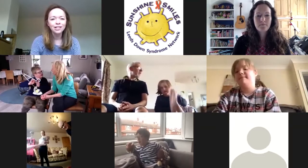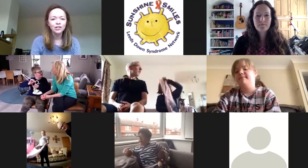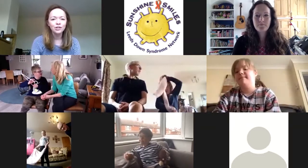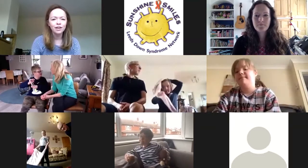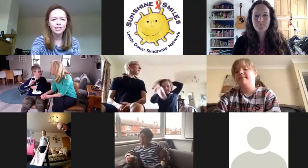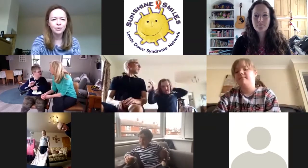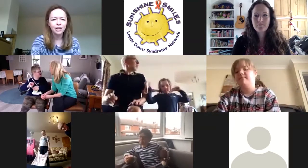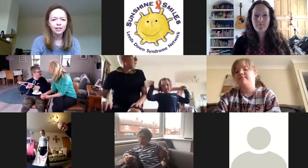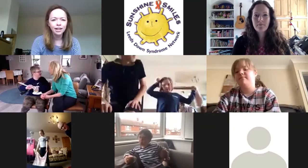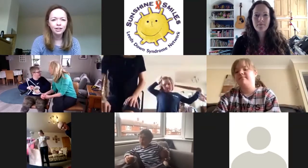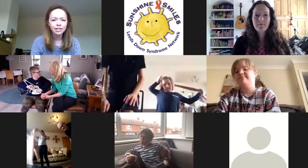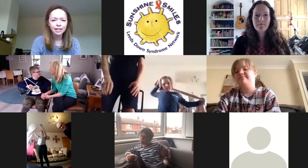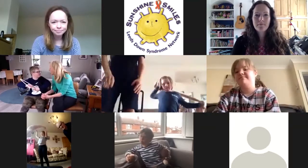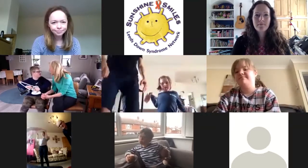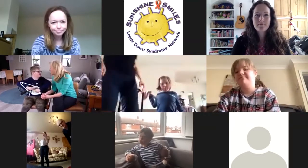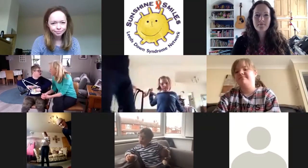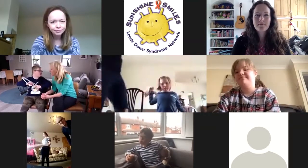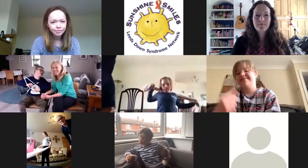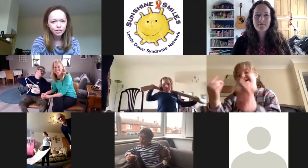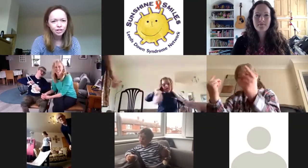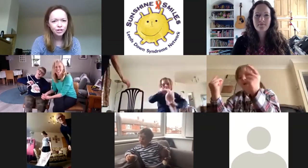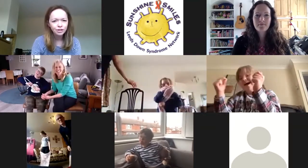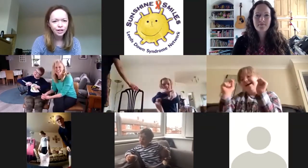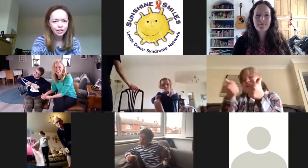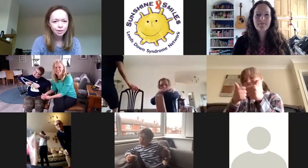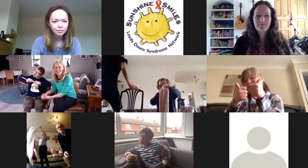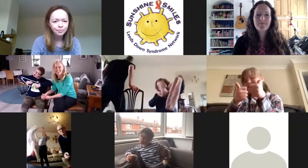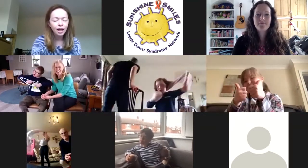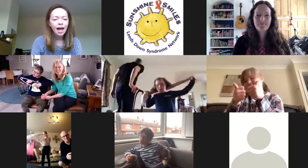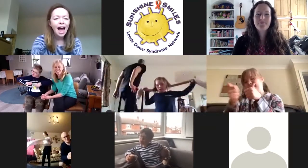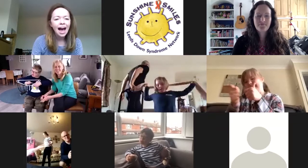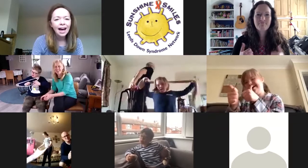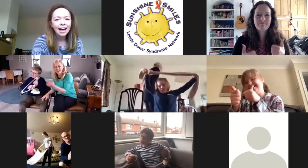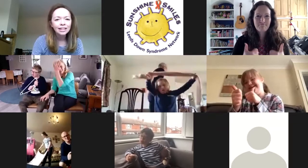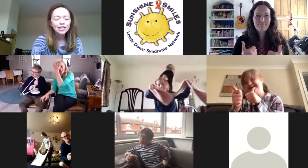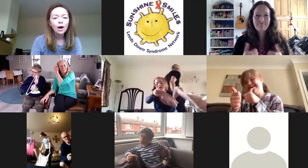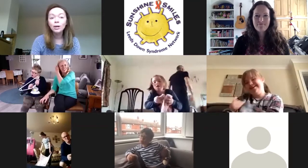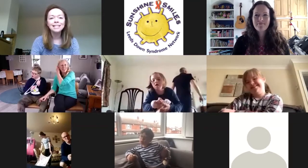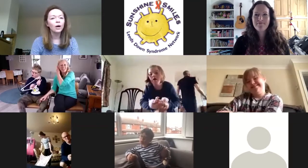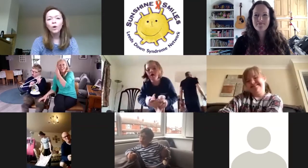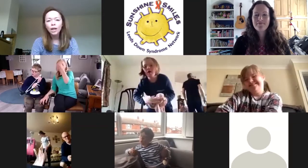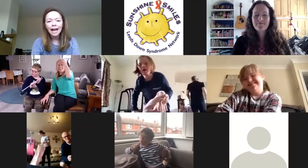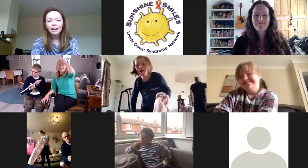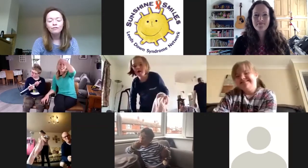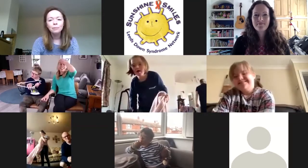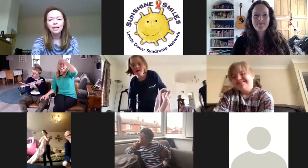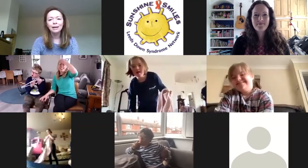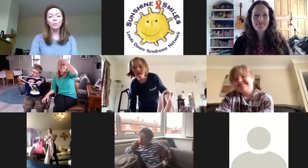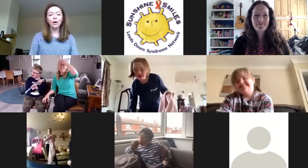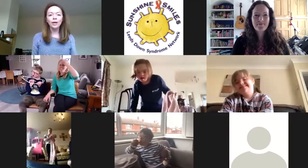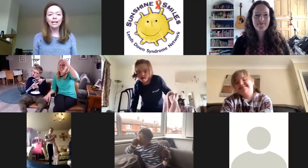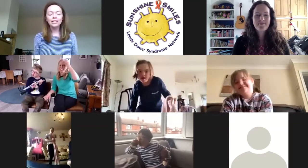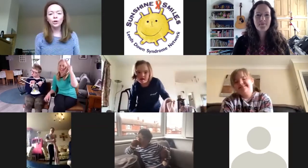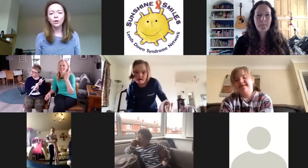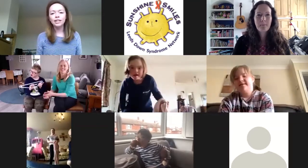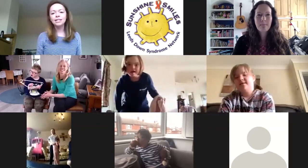Lucy's gonna do the faster one. Are you Lucy? She's gonna do the faster one. And so we'll sing it all again from the beginning, but when